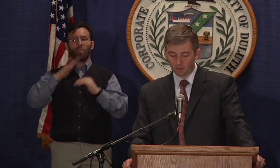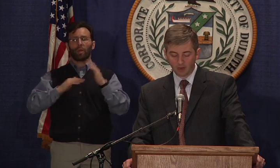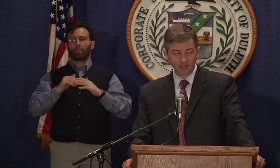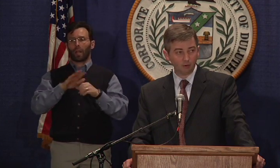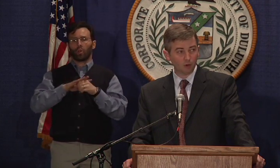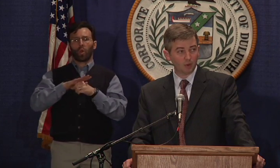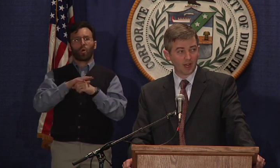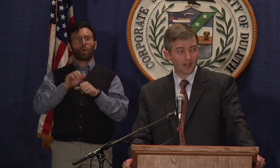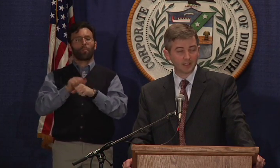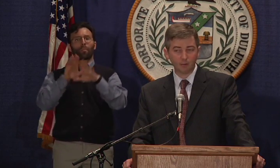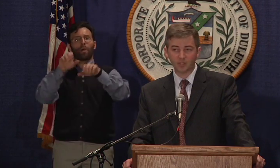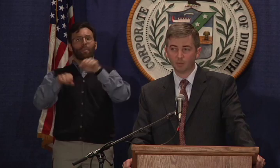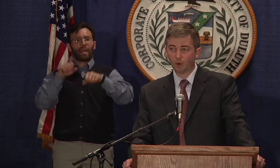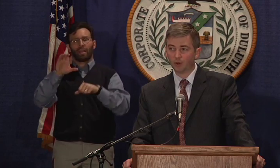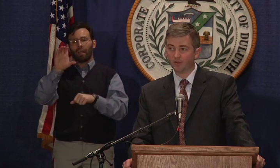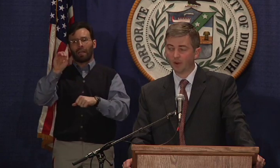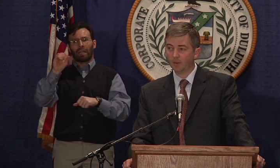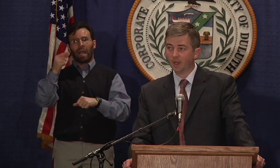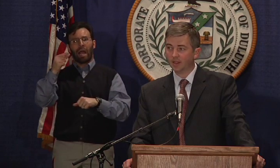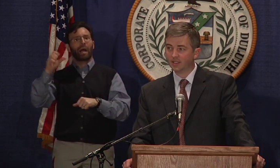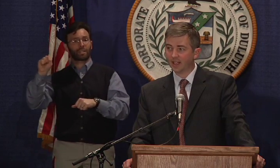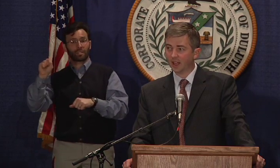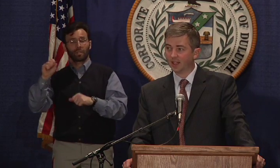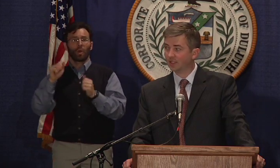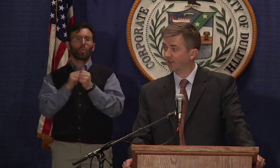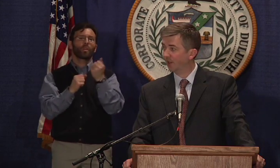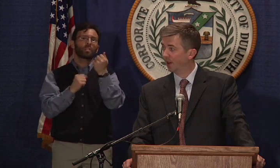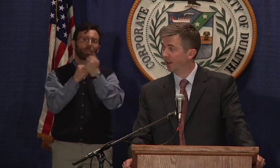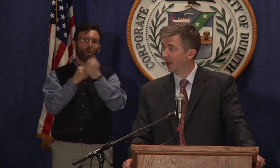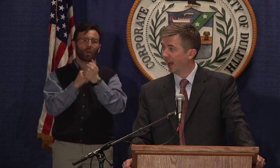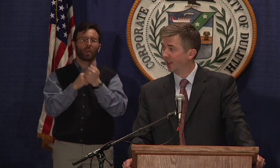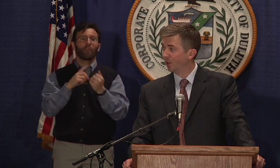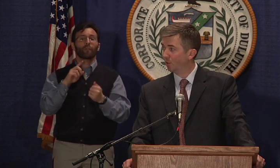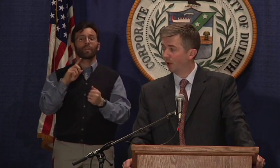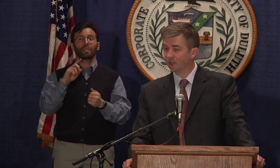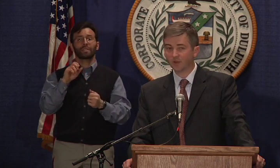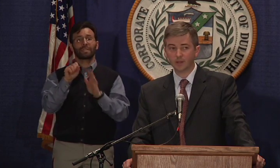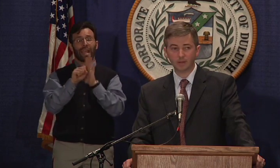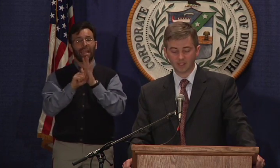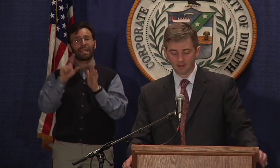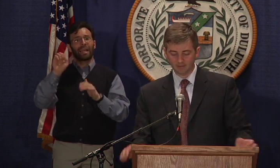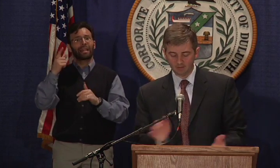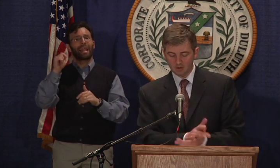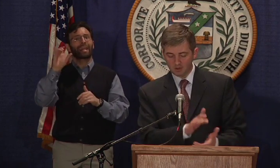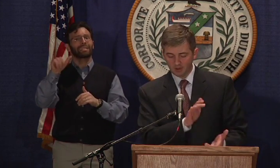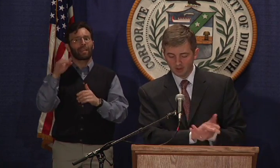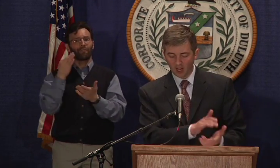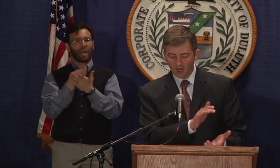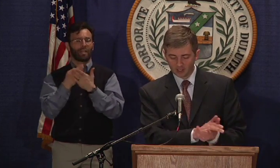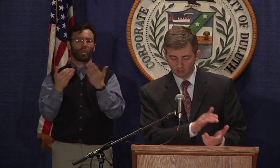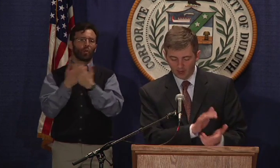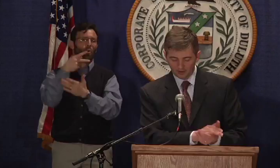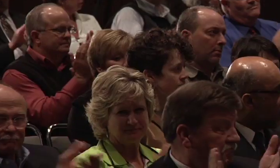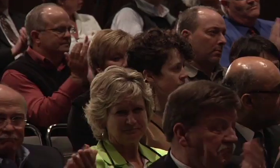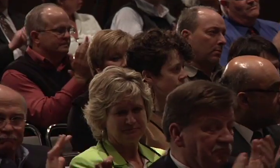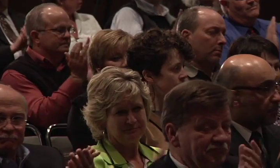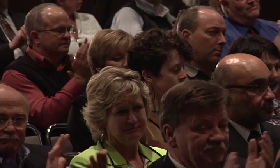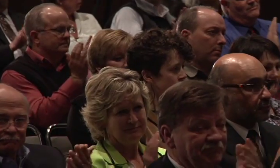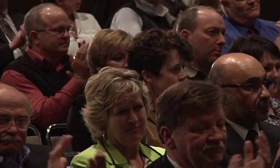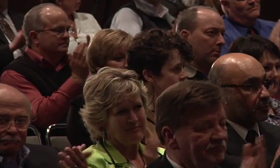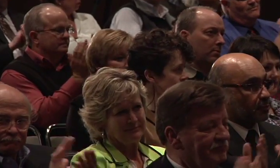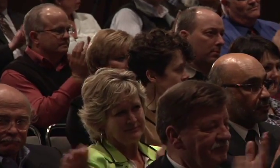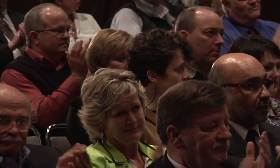local mountain biking group, COGS, and with support from the State Legacy Fund and the New Parks Fund. Let's give COGS a round of